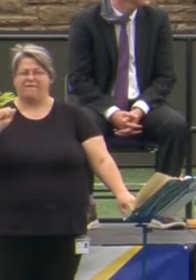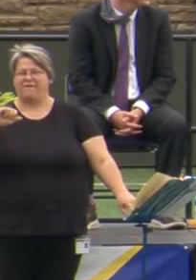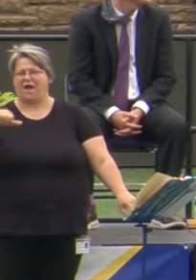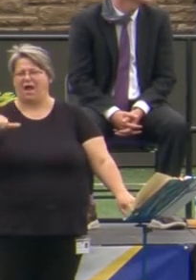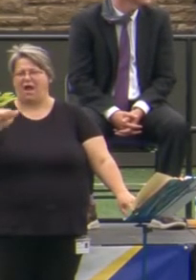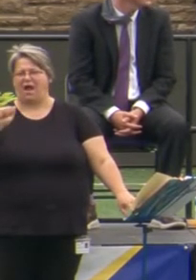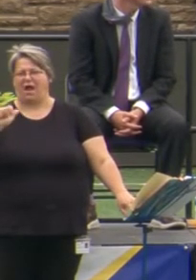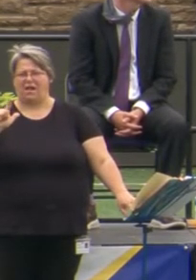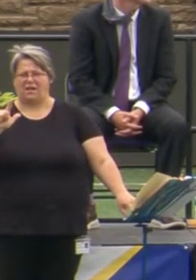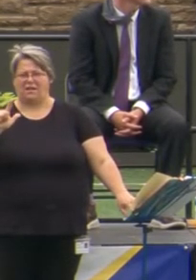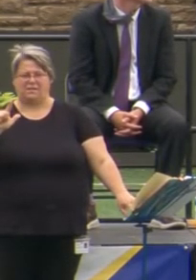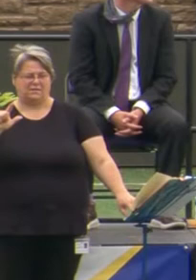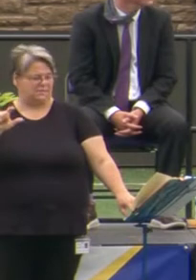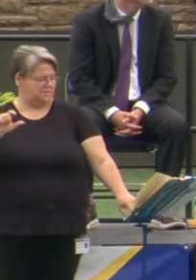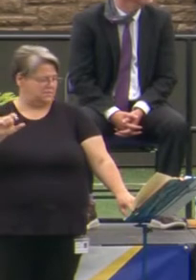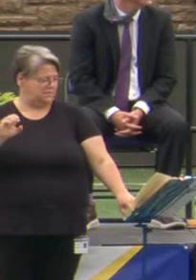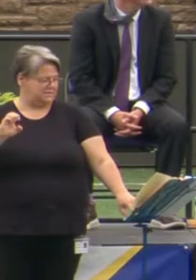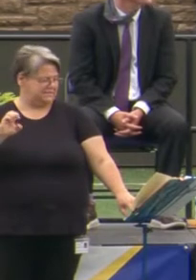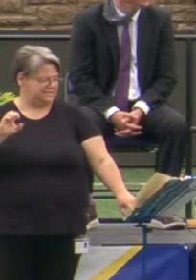Celia Pulio.